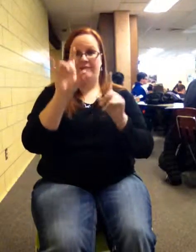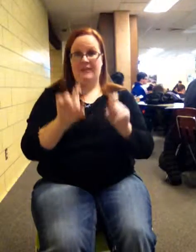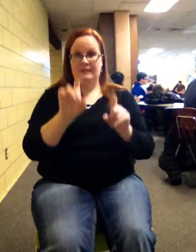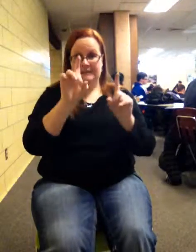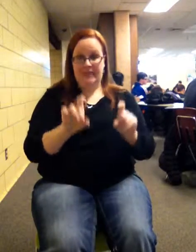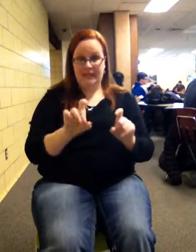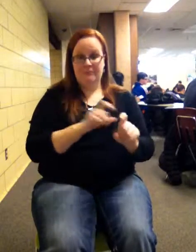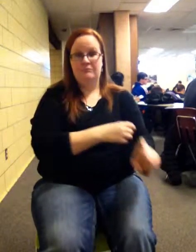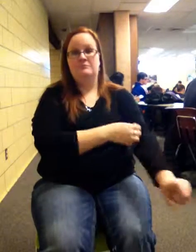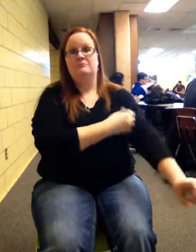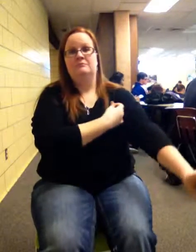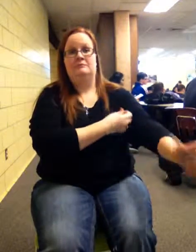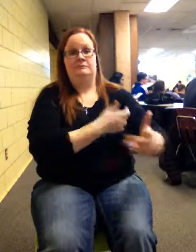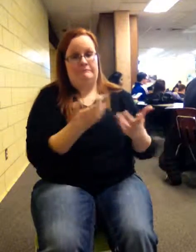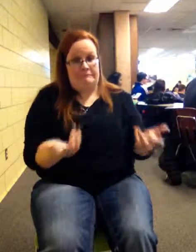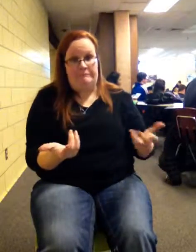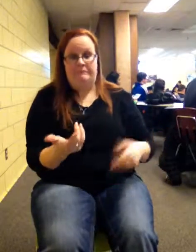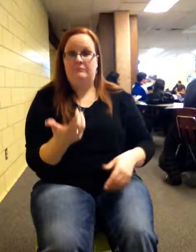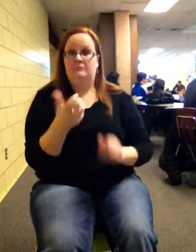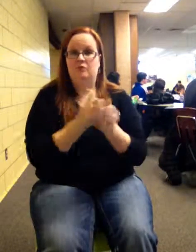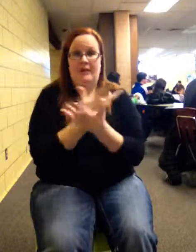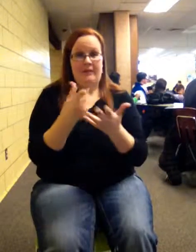Is there anything you guys wanted to review?